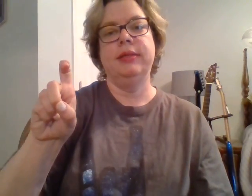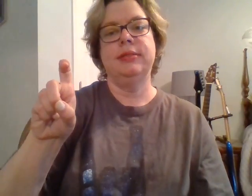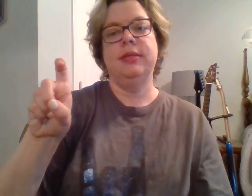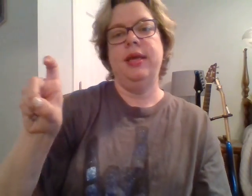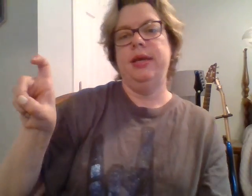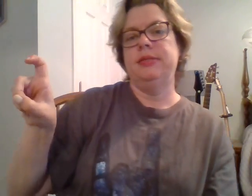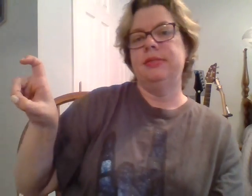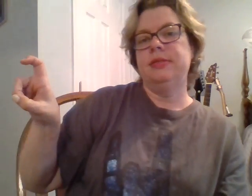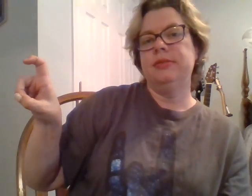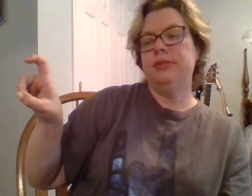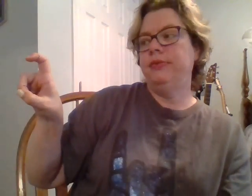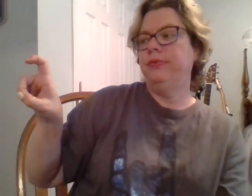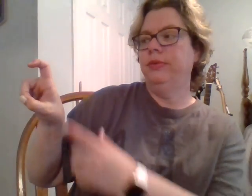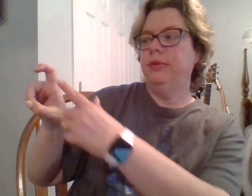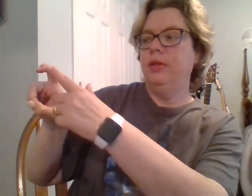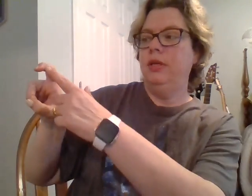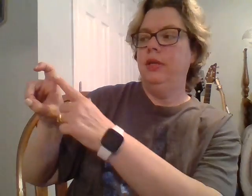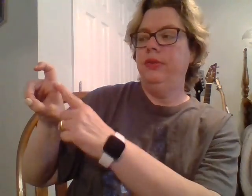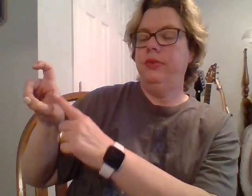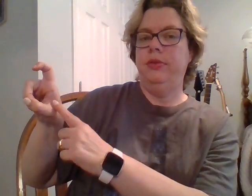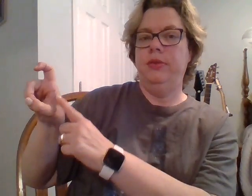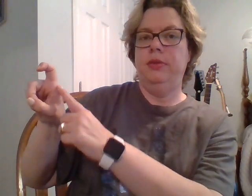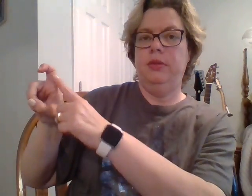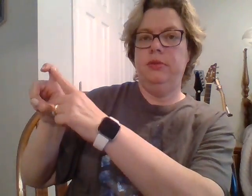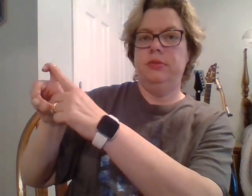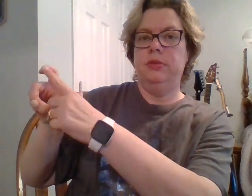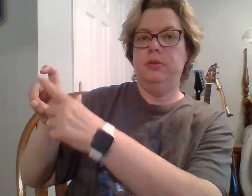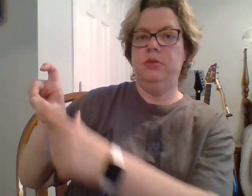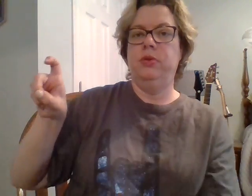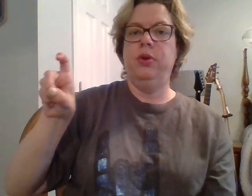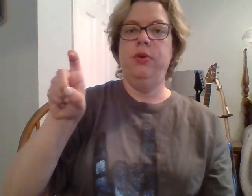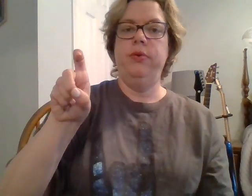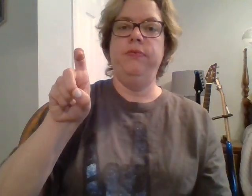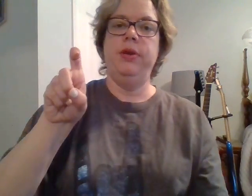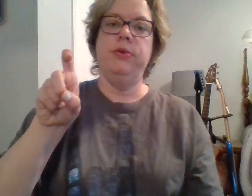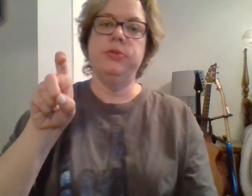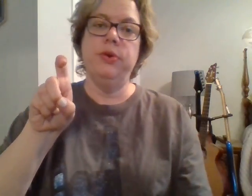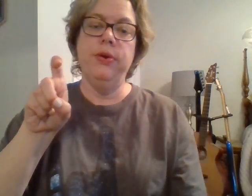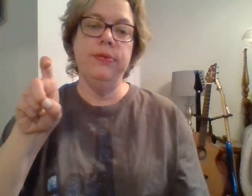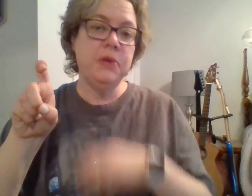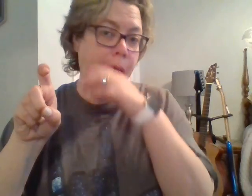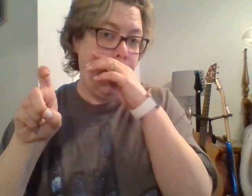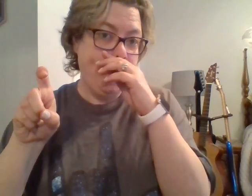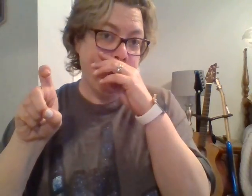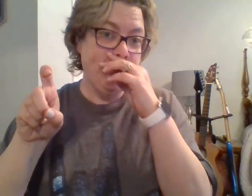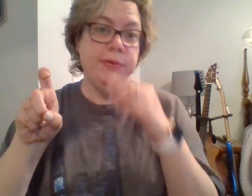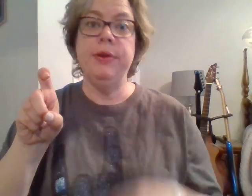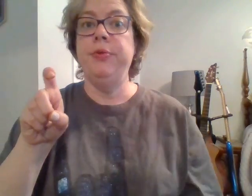X. X is a little different. It's your fingers curved. I'm gonna give you another